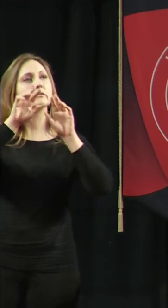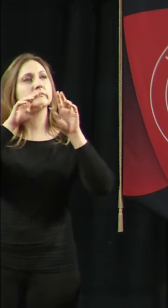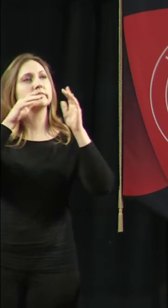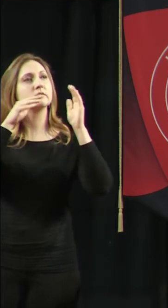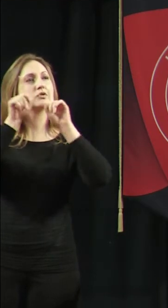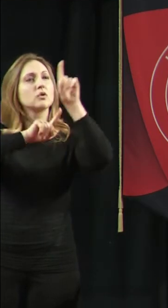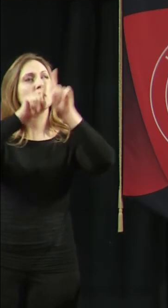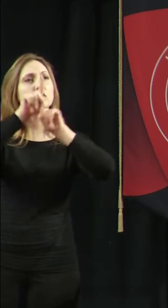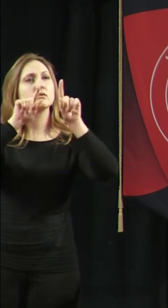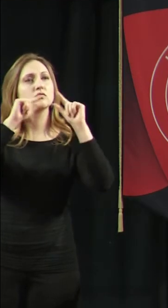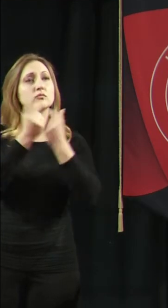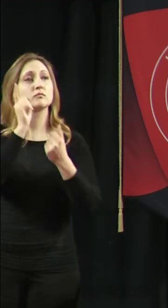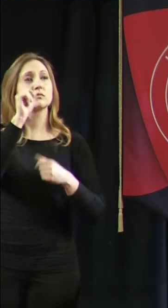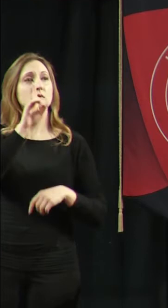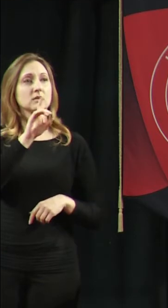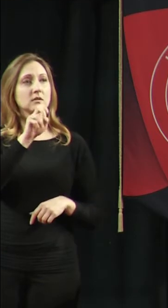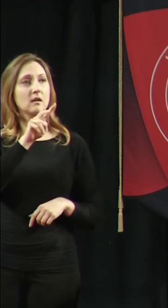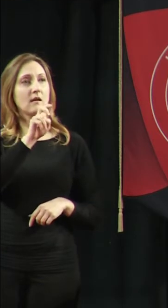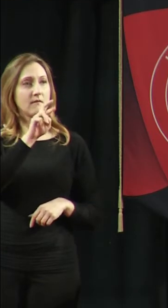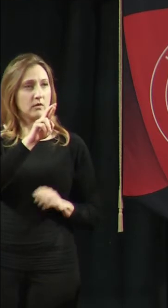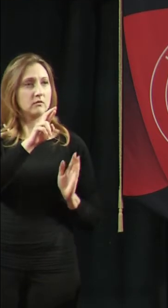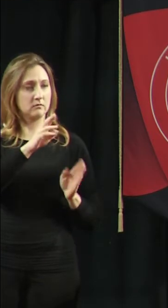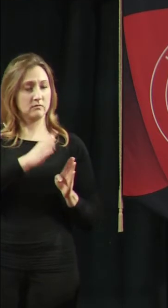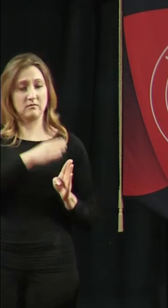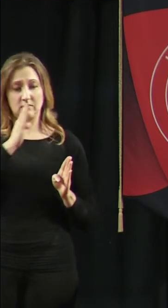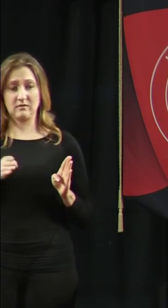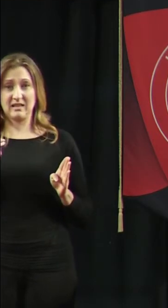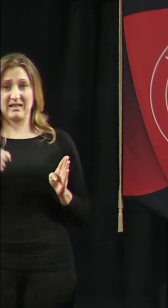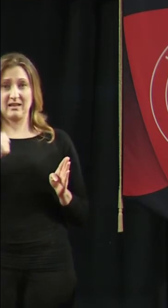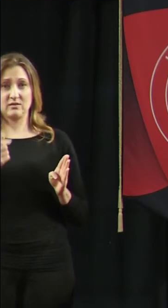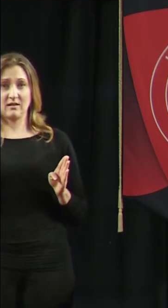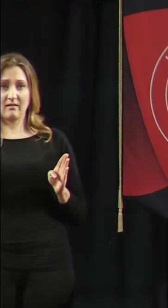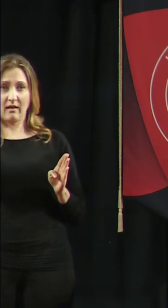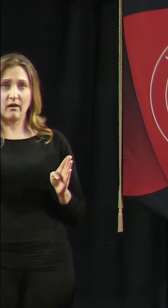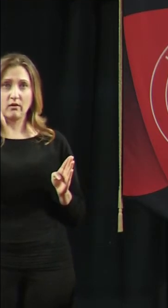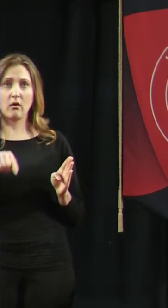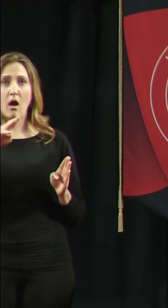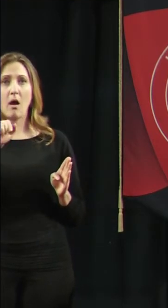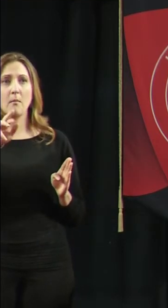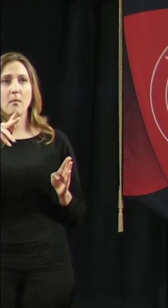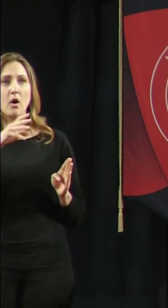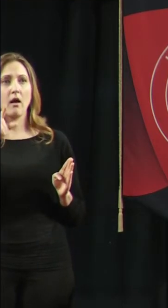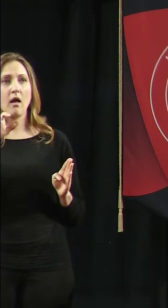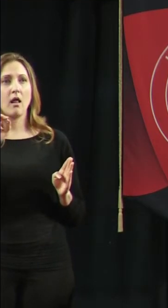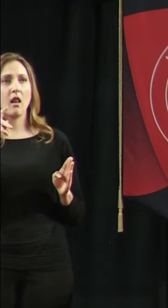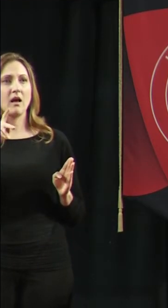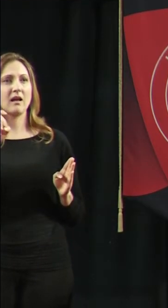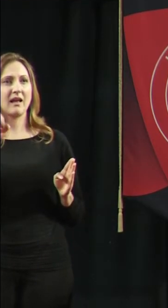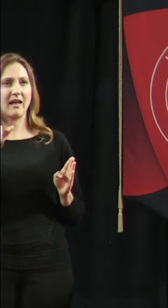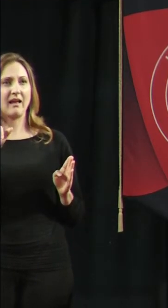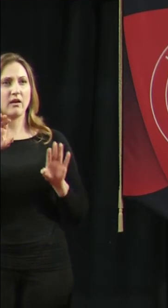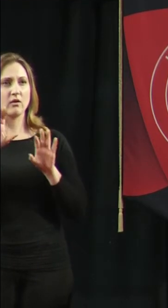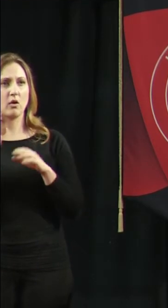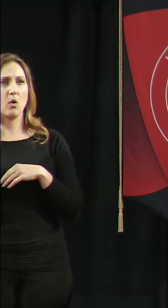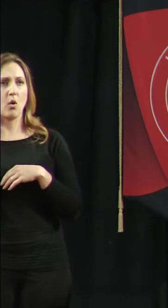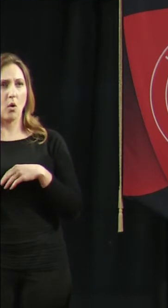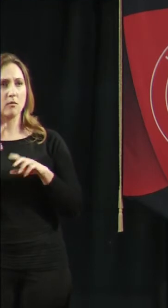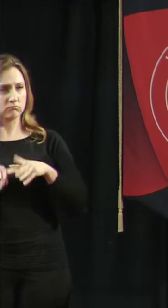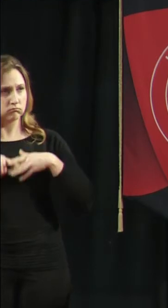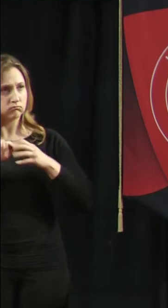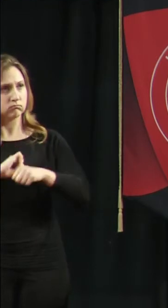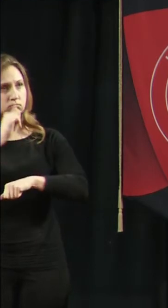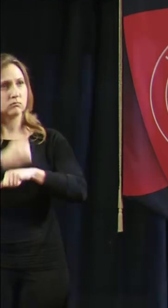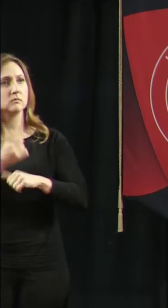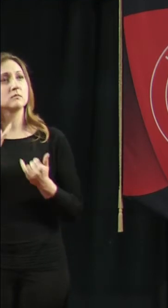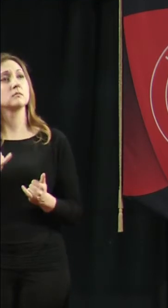Denver. 10 years later, Martin Marietta and the Lockheed Corporation merged to form what is